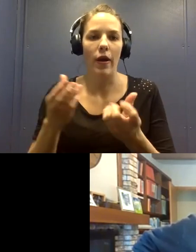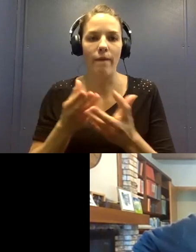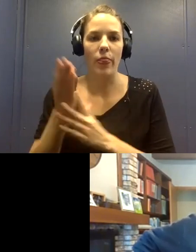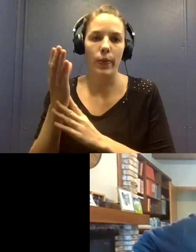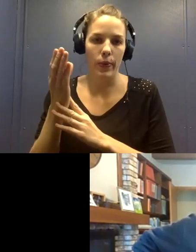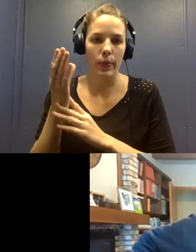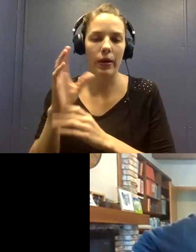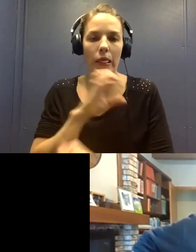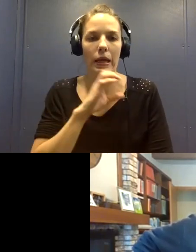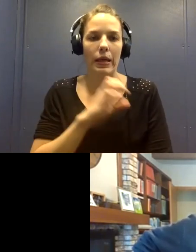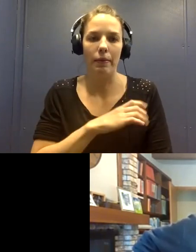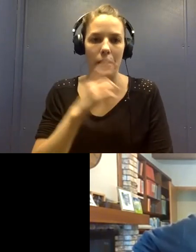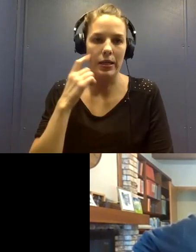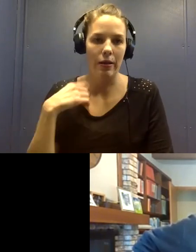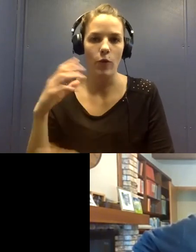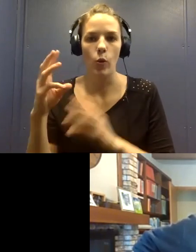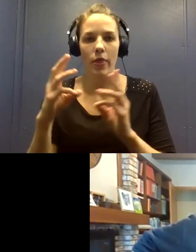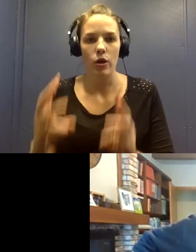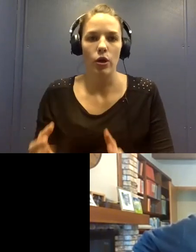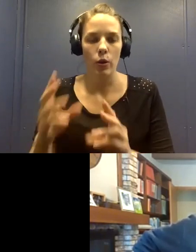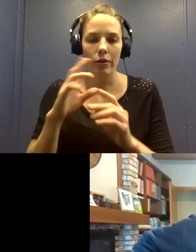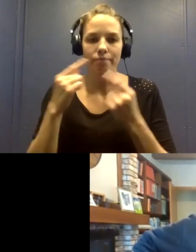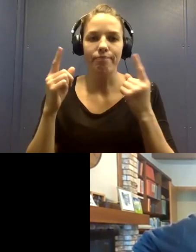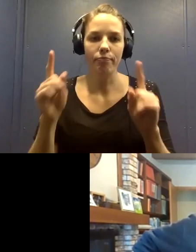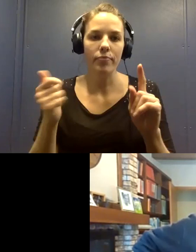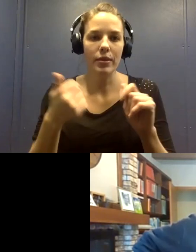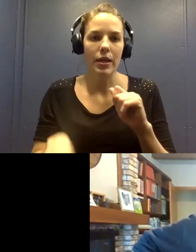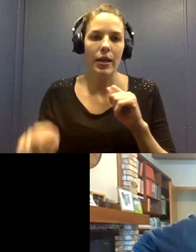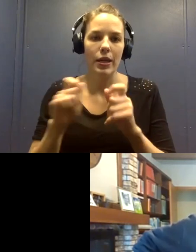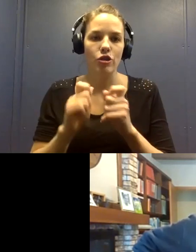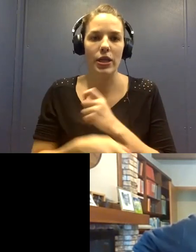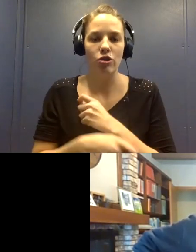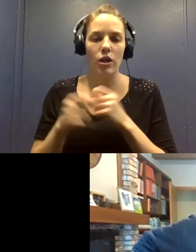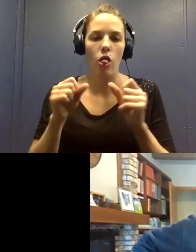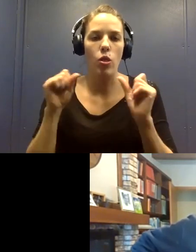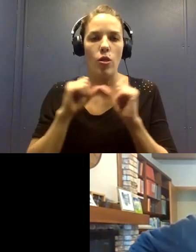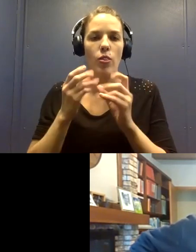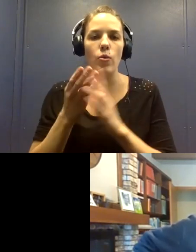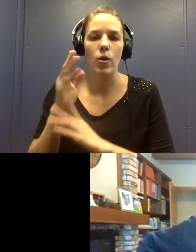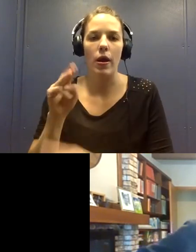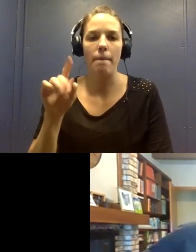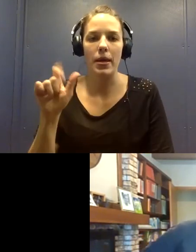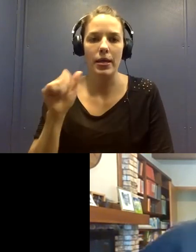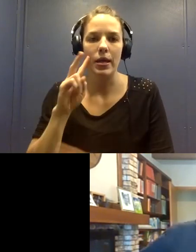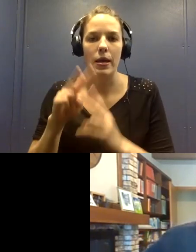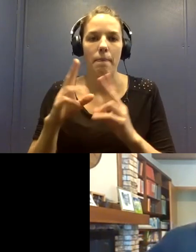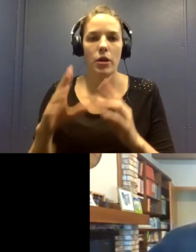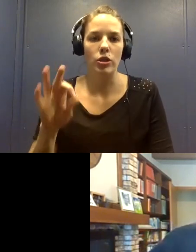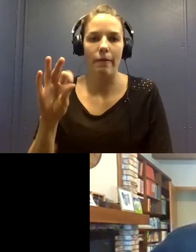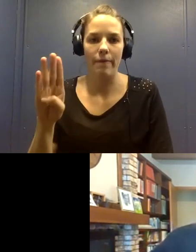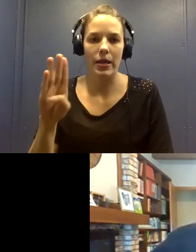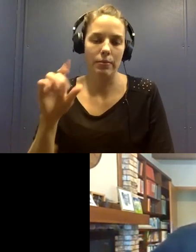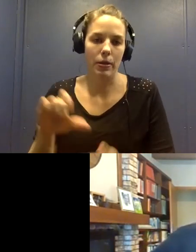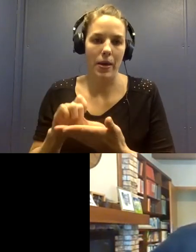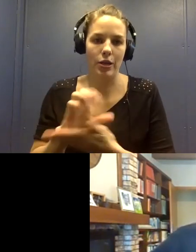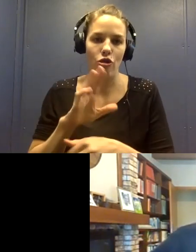weather. We will announce any changes in site location through our media partners and our Facebook page and on our